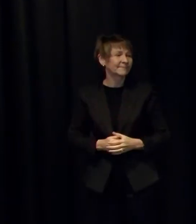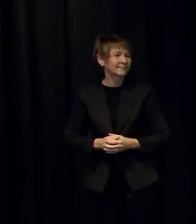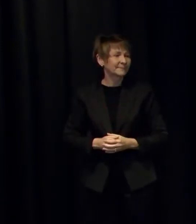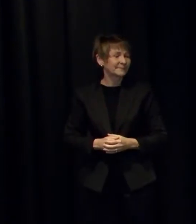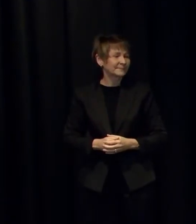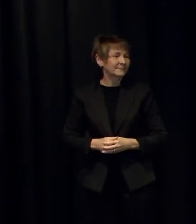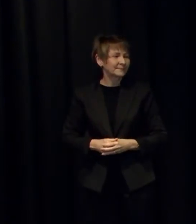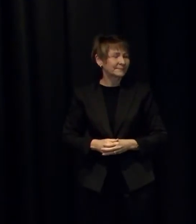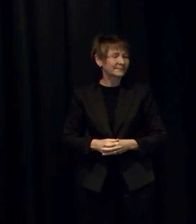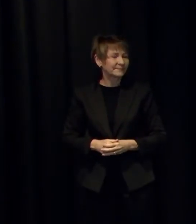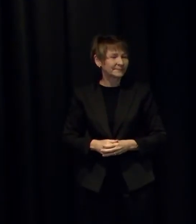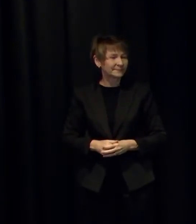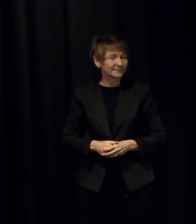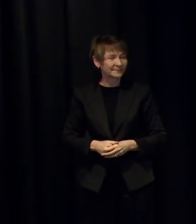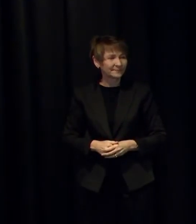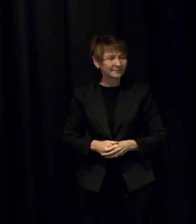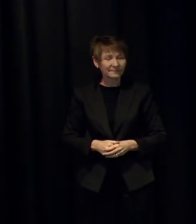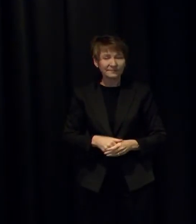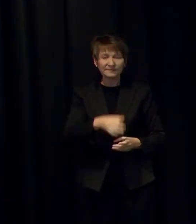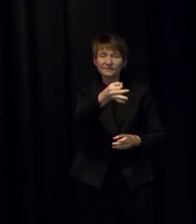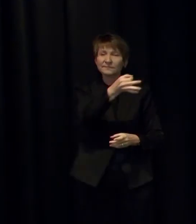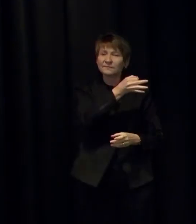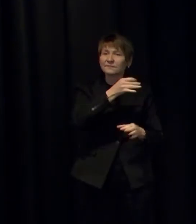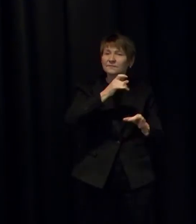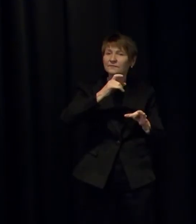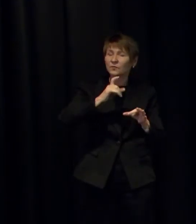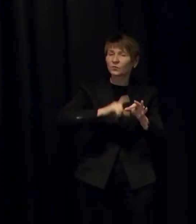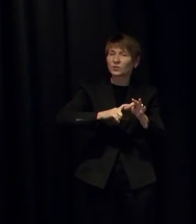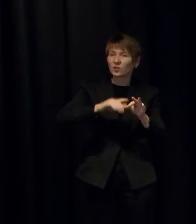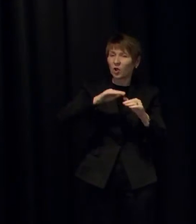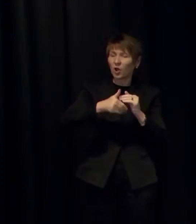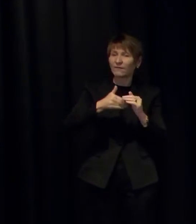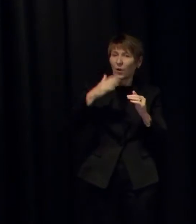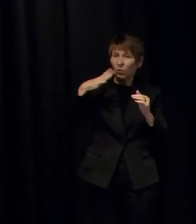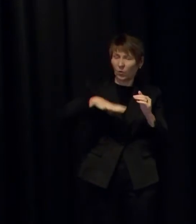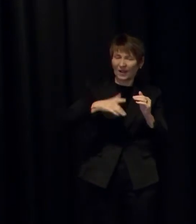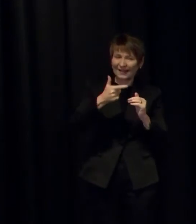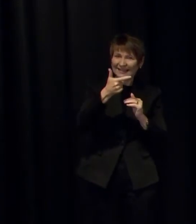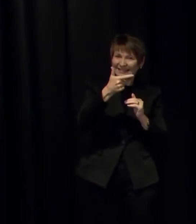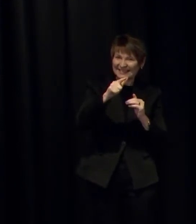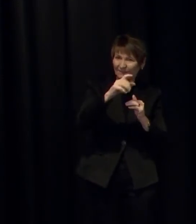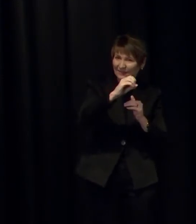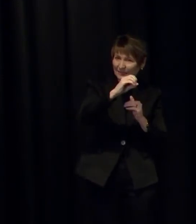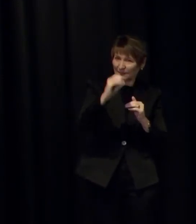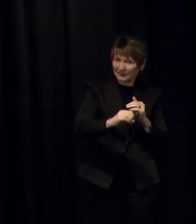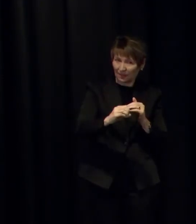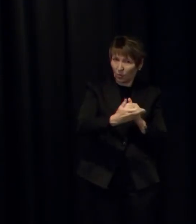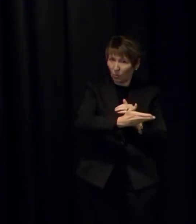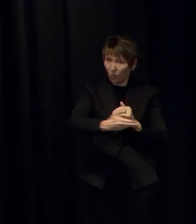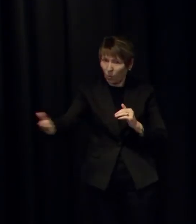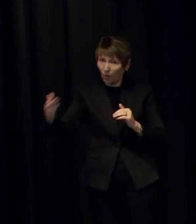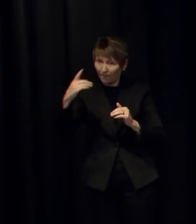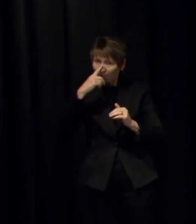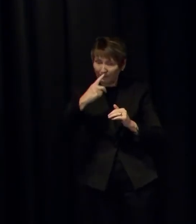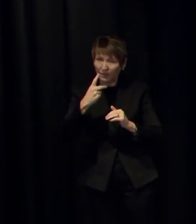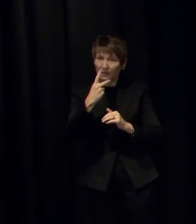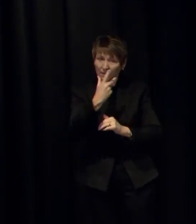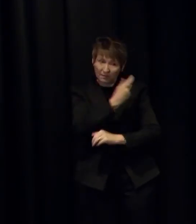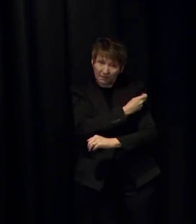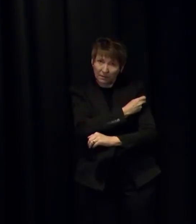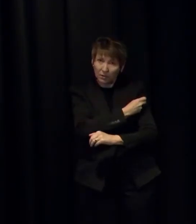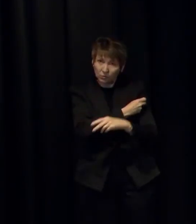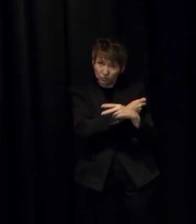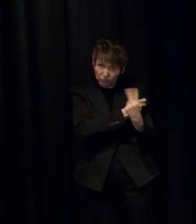between 70% and 80% is only 10 days, but throughout the whole pandemic, we've, obviously indoor visits has been the